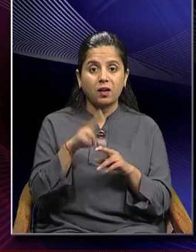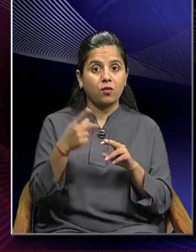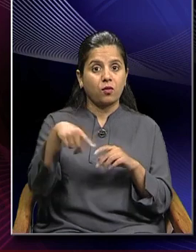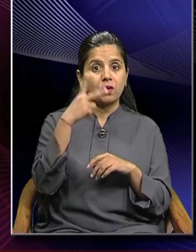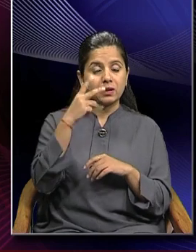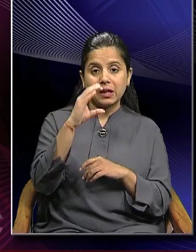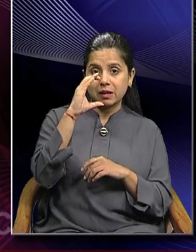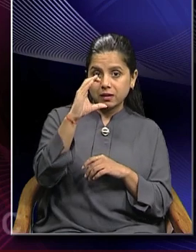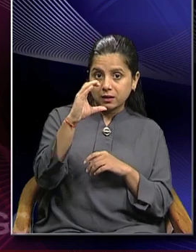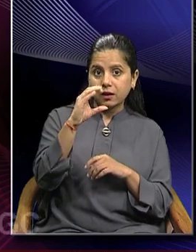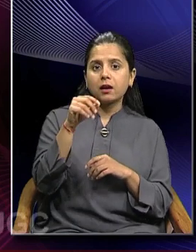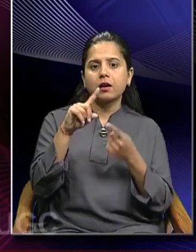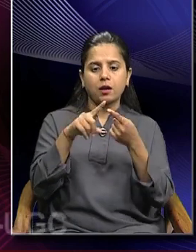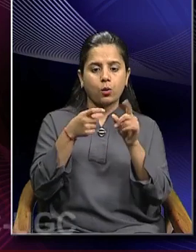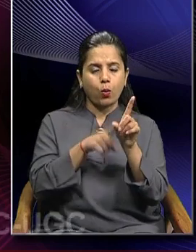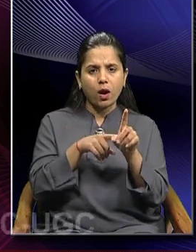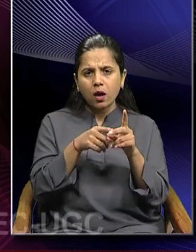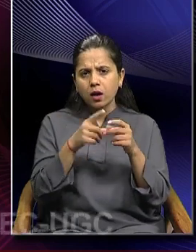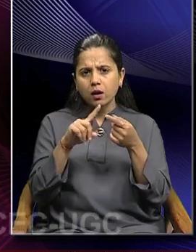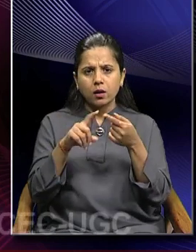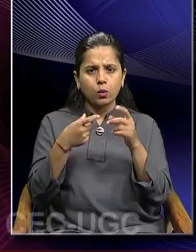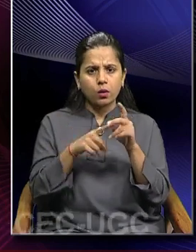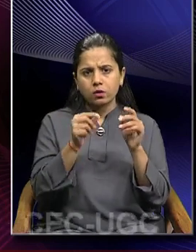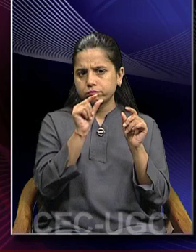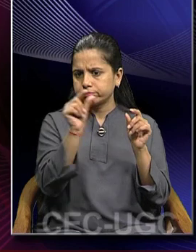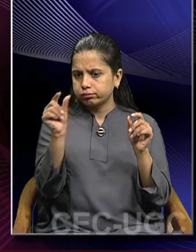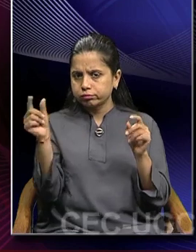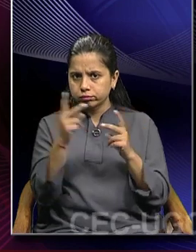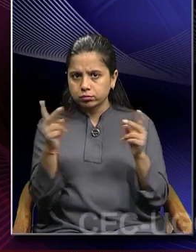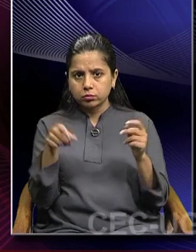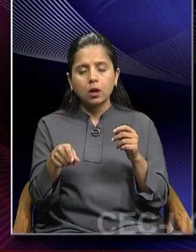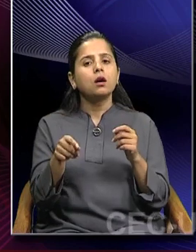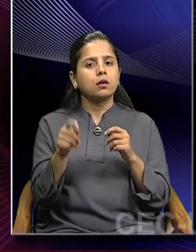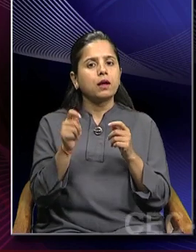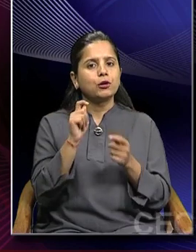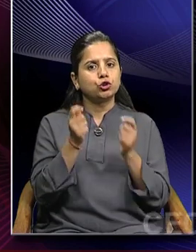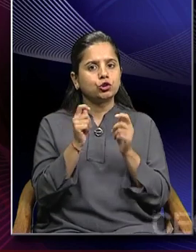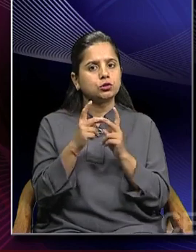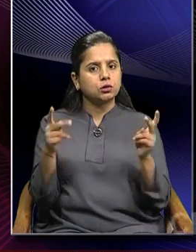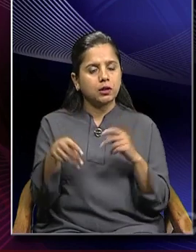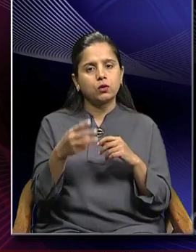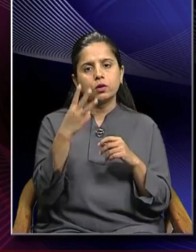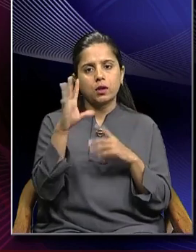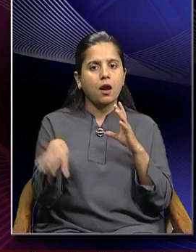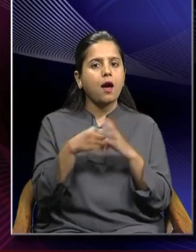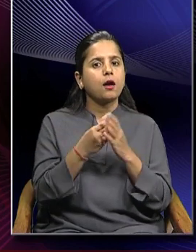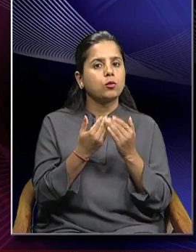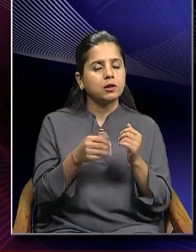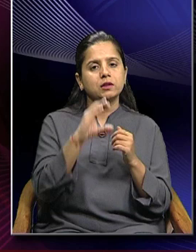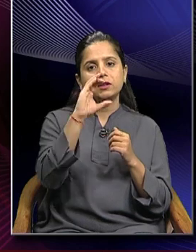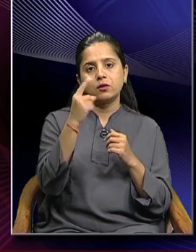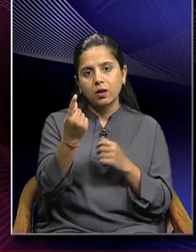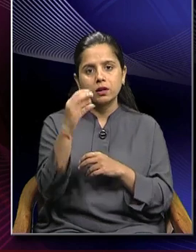C equation, we find again it is additive in nature. We are adding all three components C1, C2 and